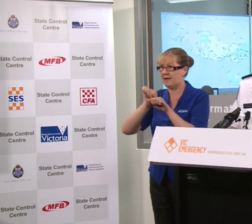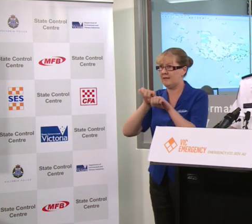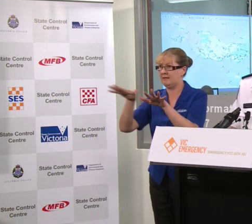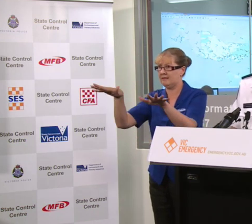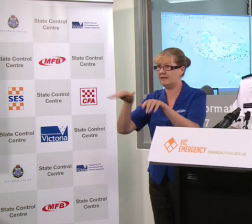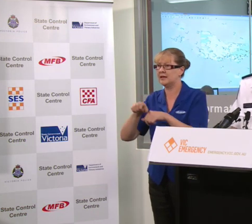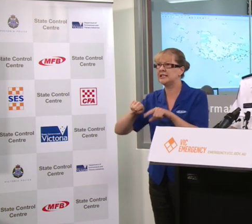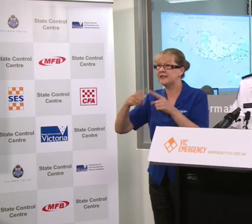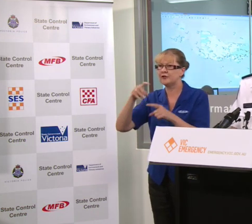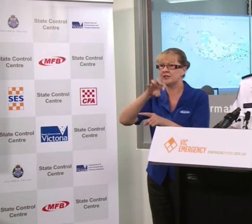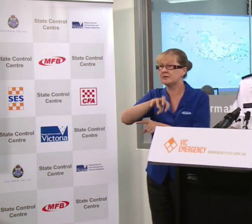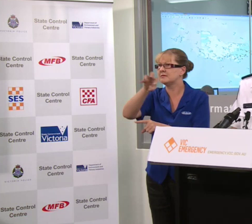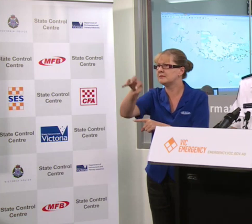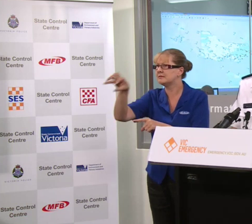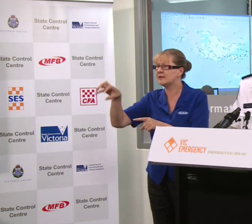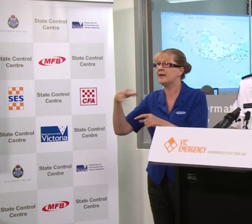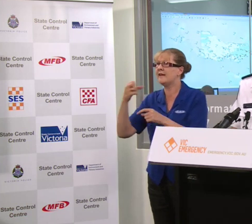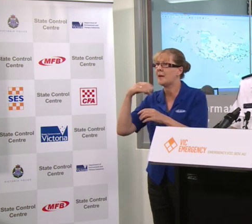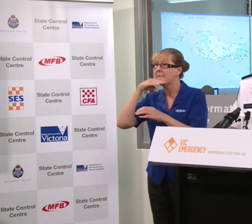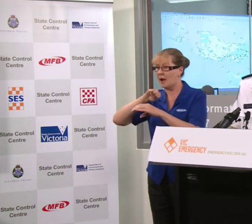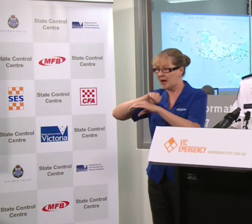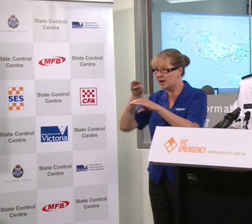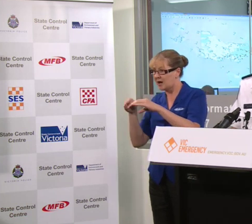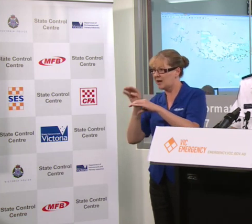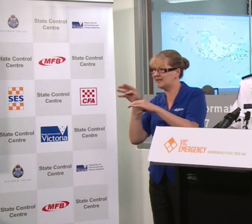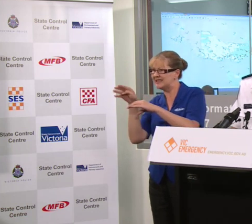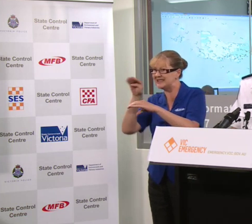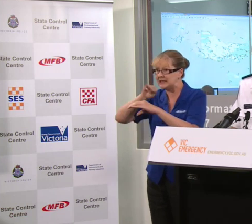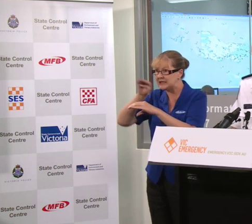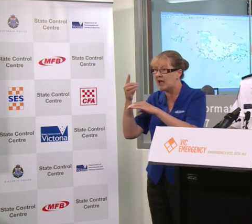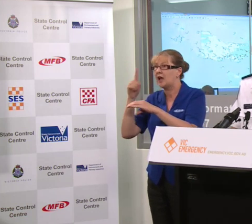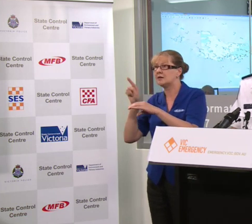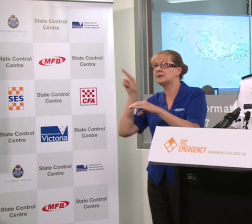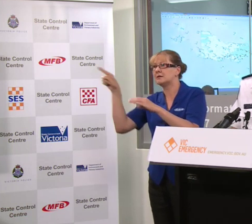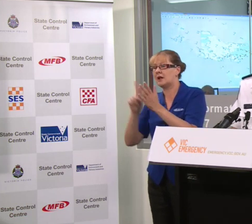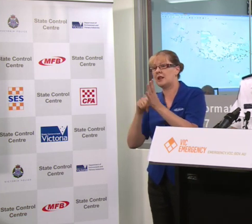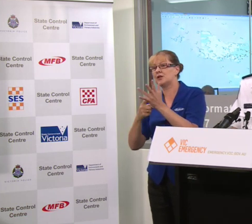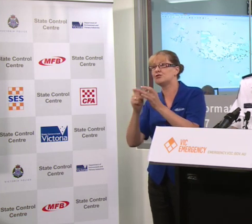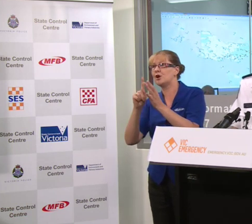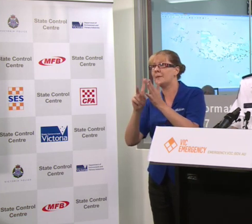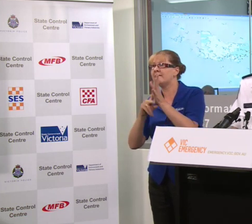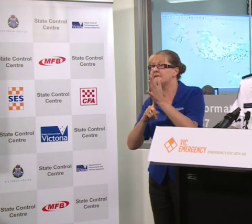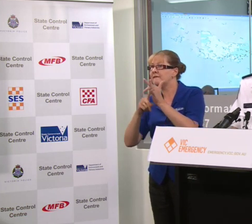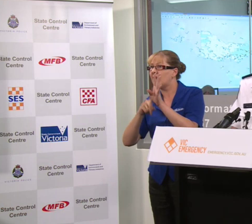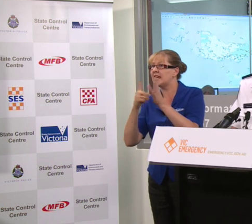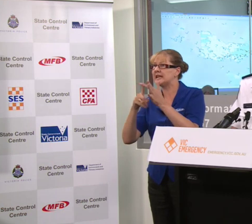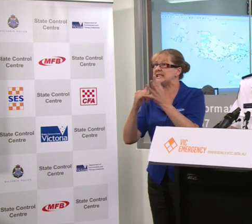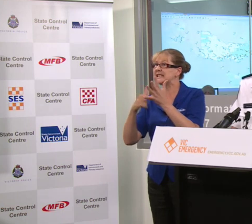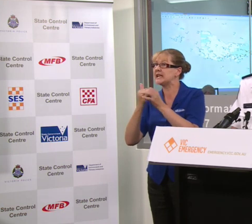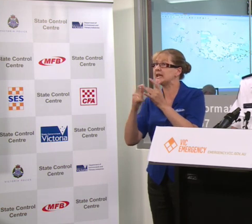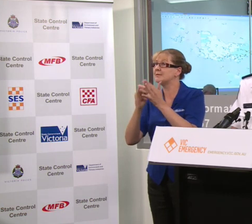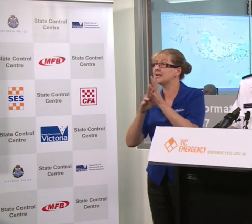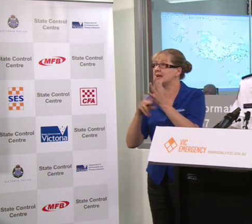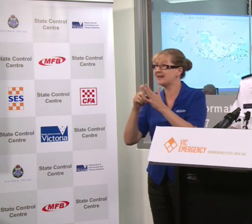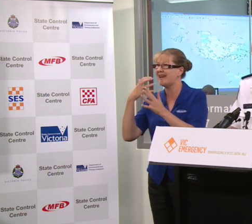across multiple areas, including the outer metropolitan area of Melbourne, Latrobe Valley and East Gippsland. A fleet of 70 aircraft is